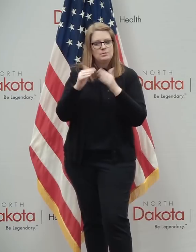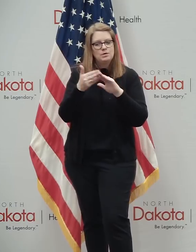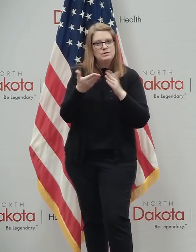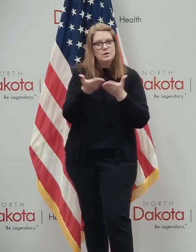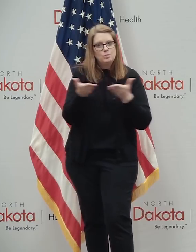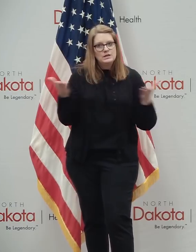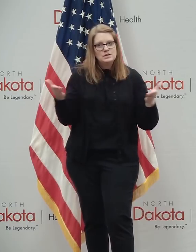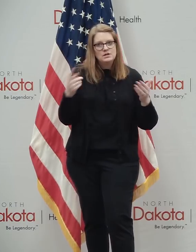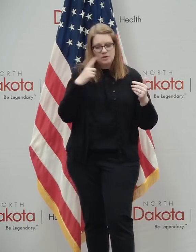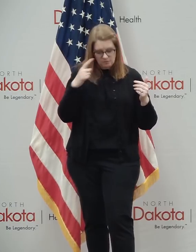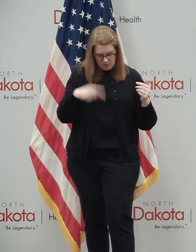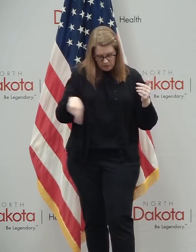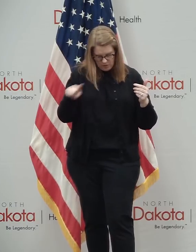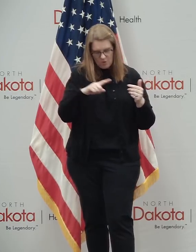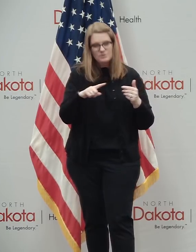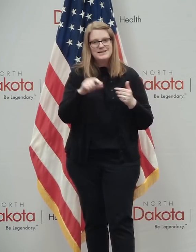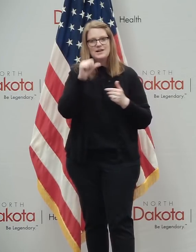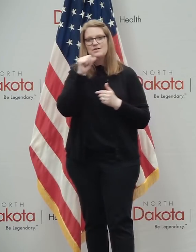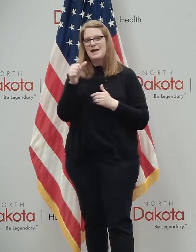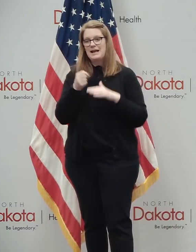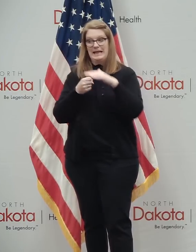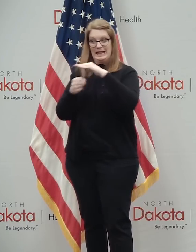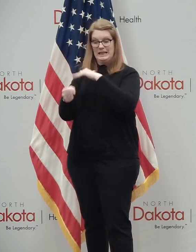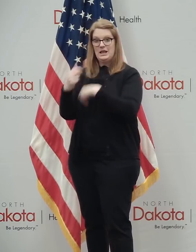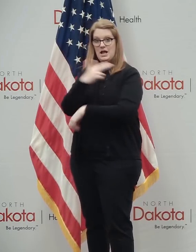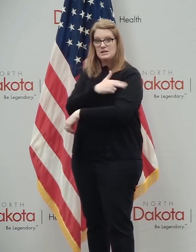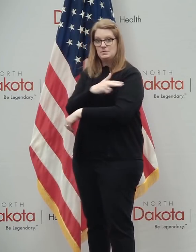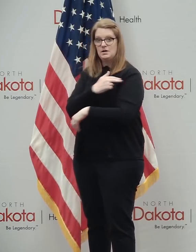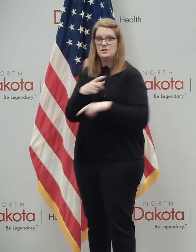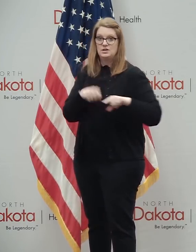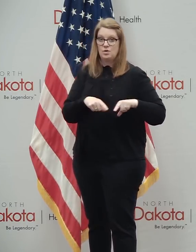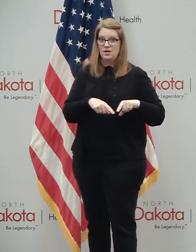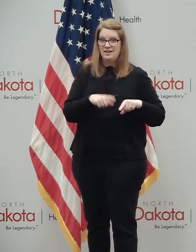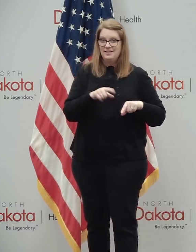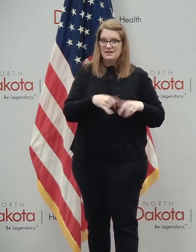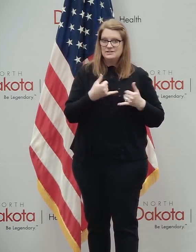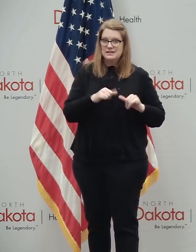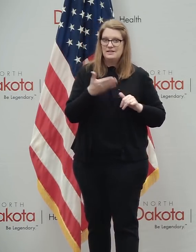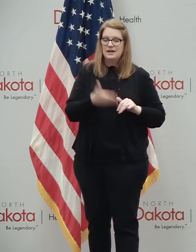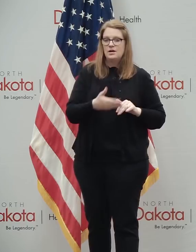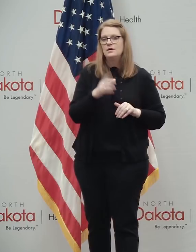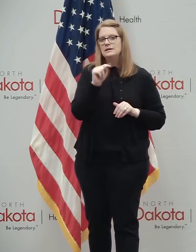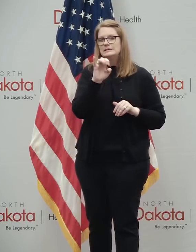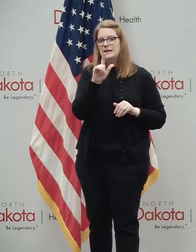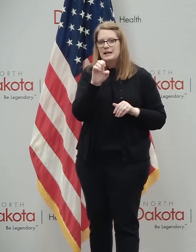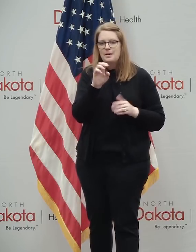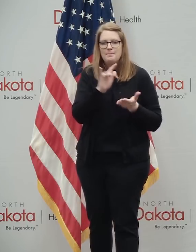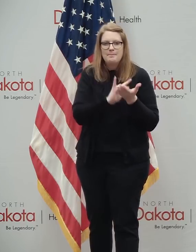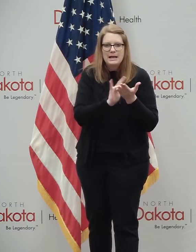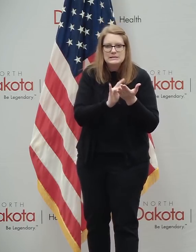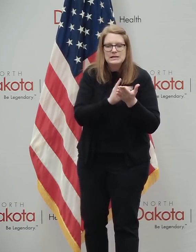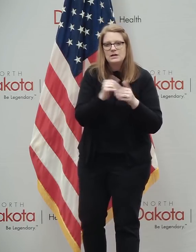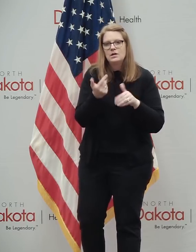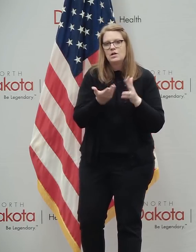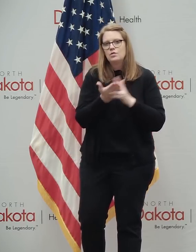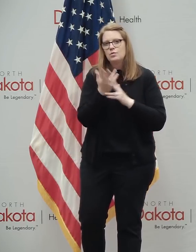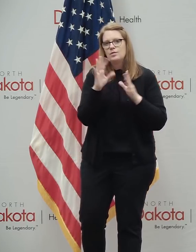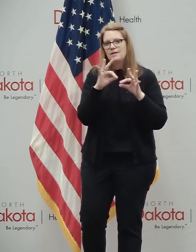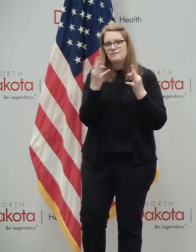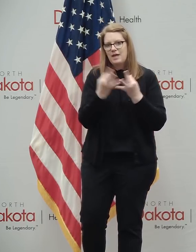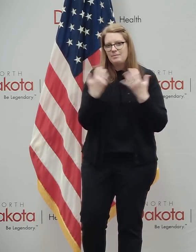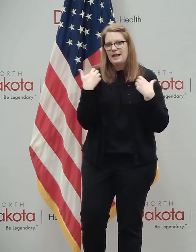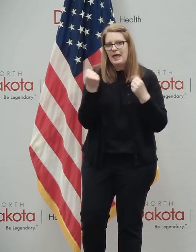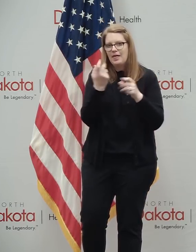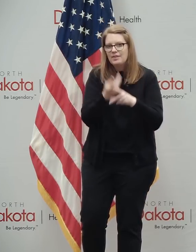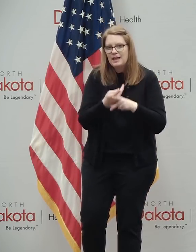for those that are non-hospitalized. And whether it's telemedicine through the family health care that